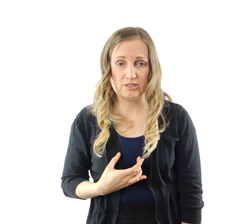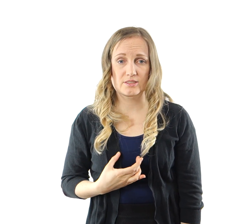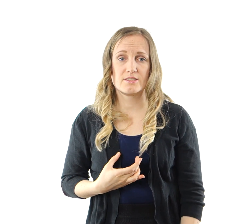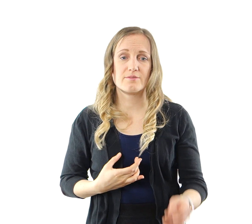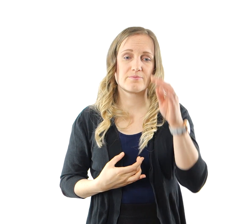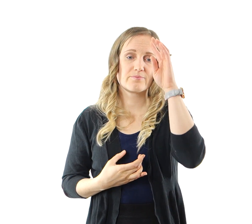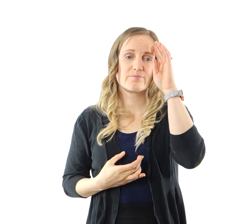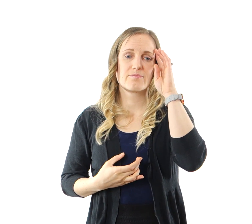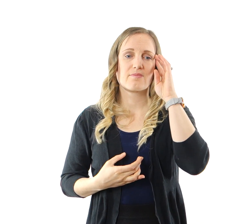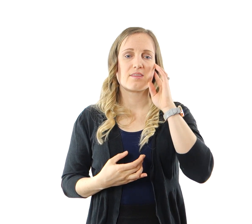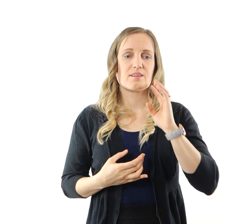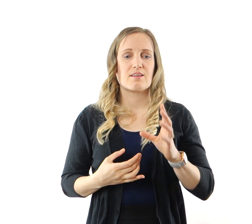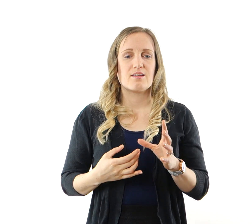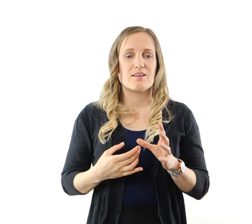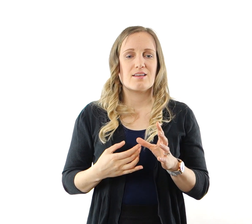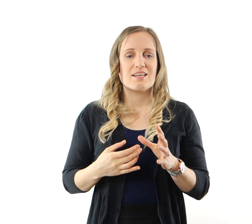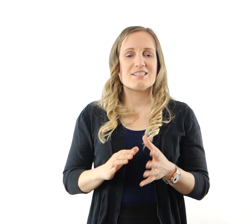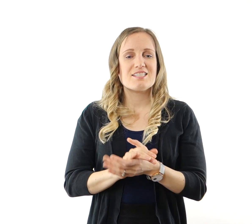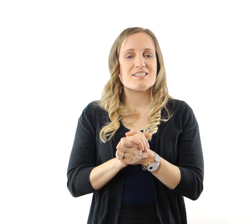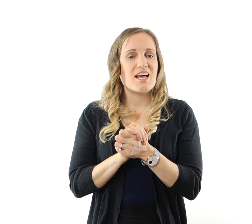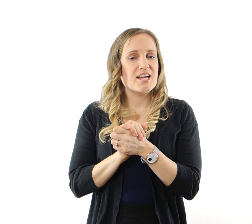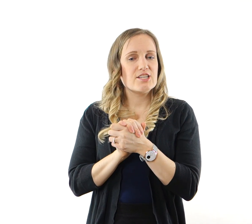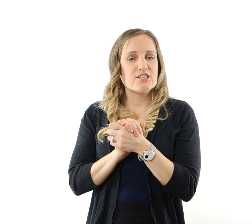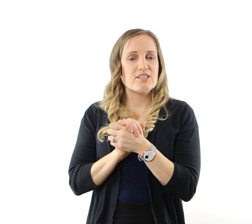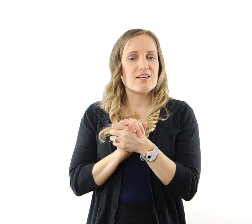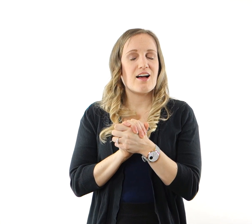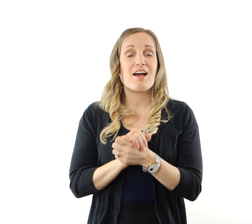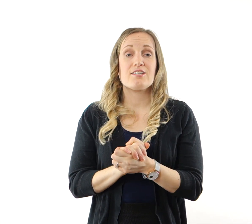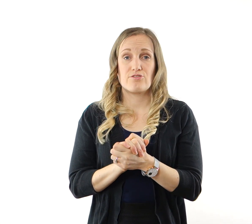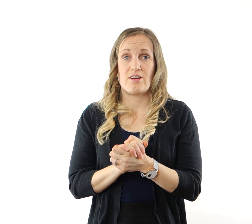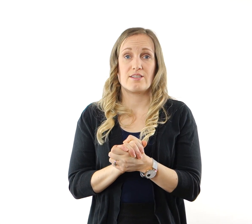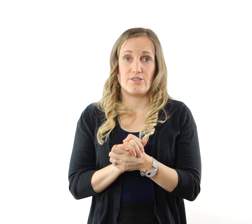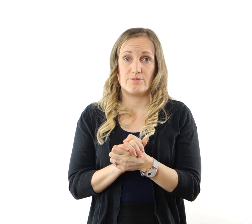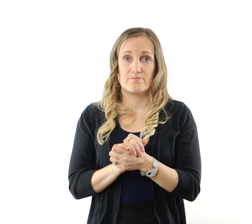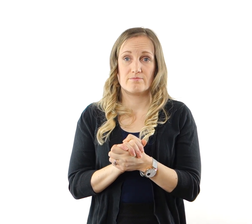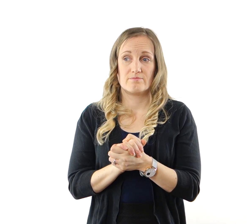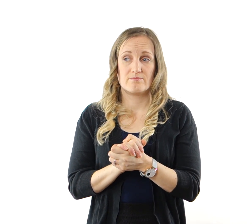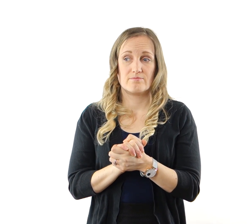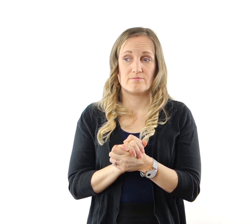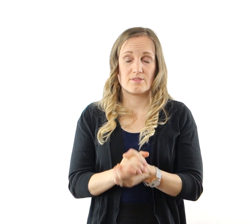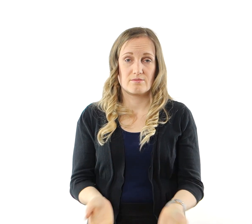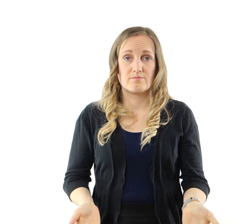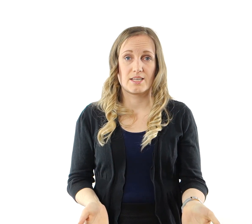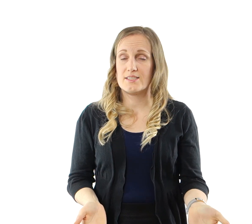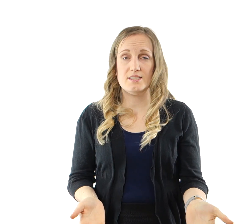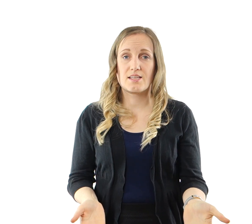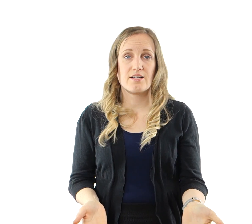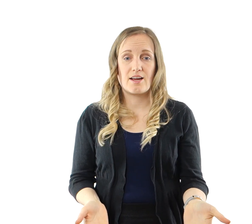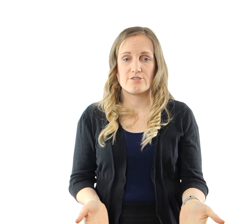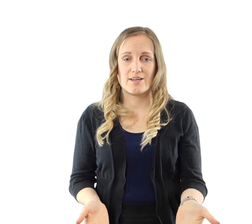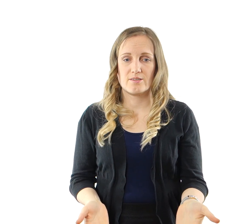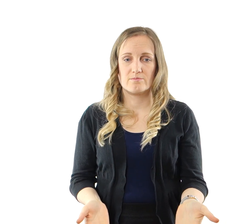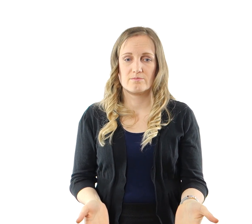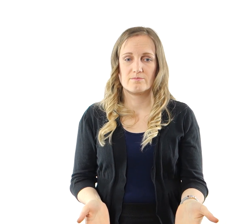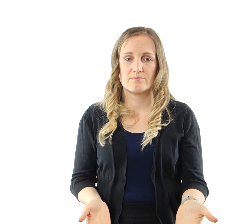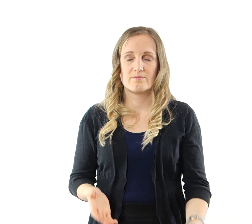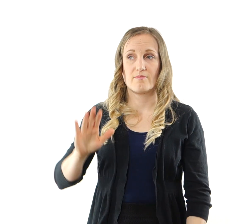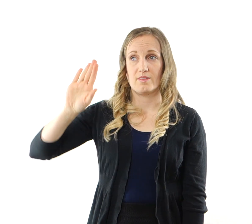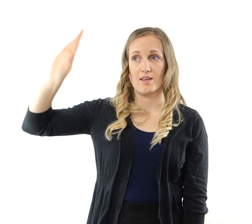first. His desire, I try do. His desire, I try do.